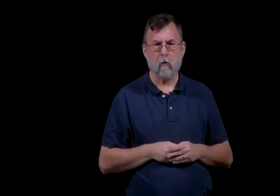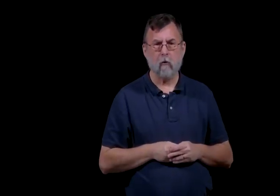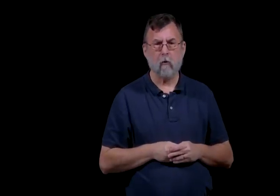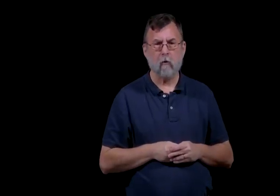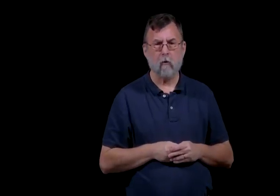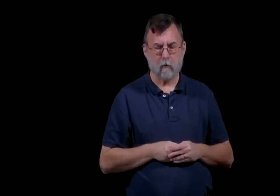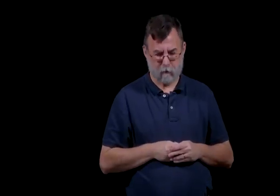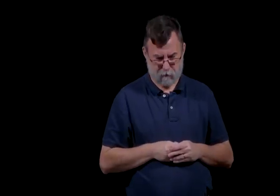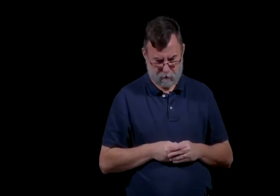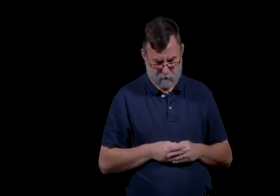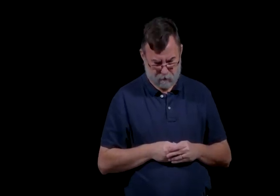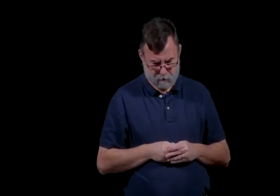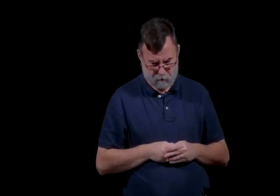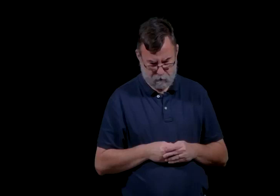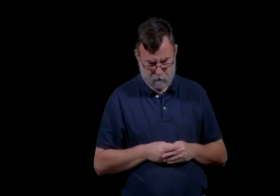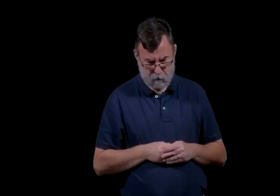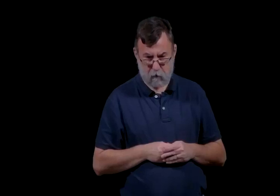And He paid the price.